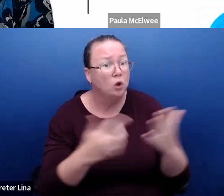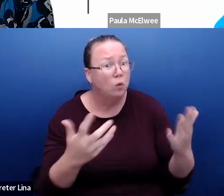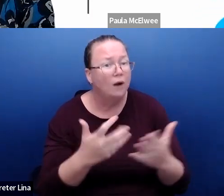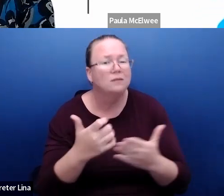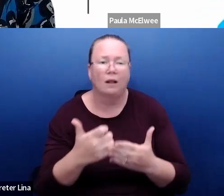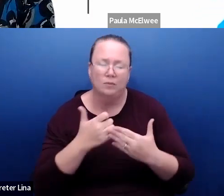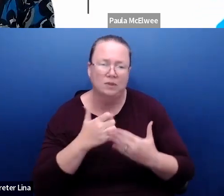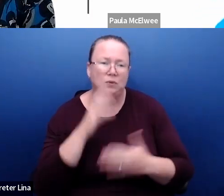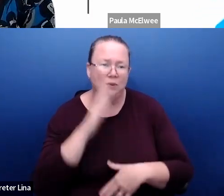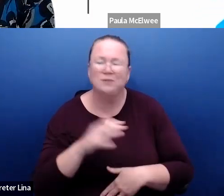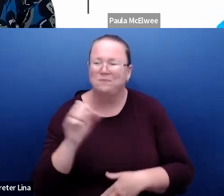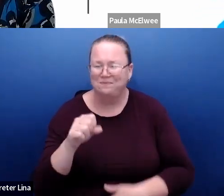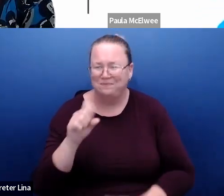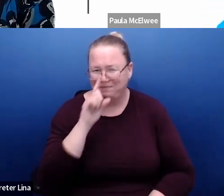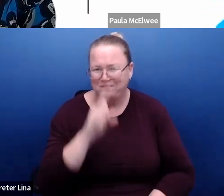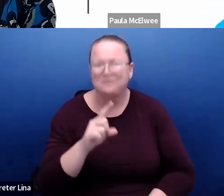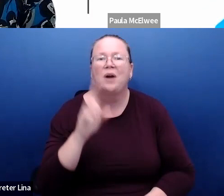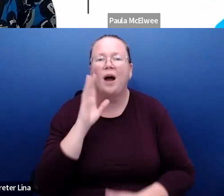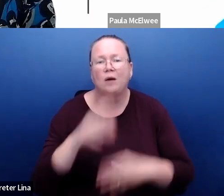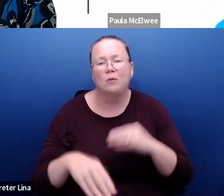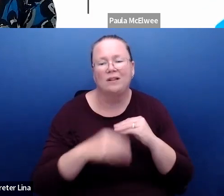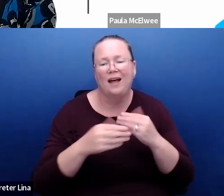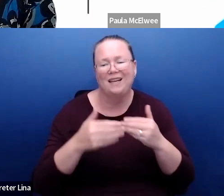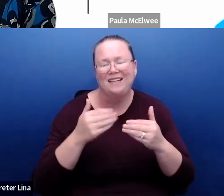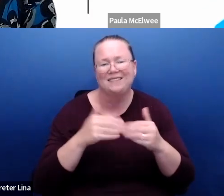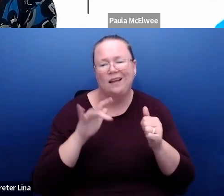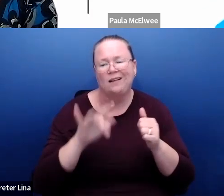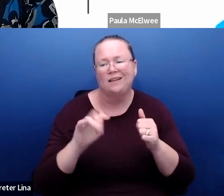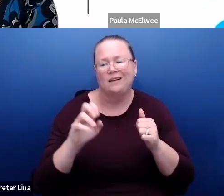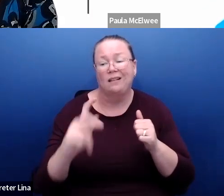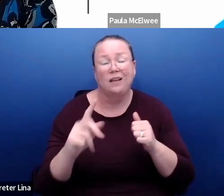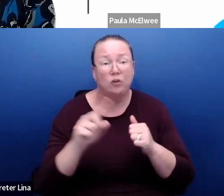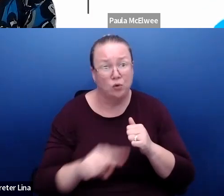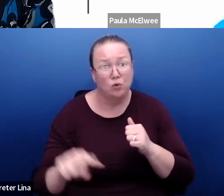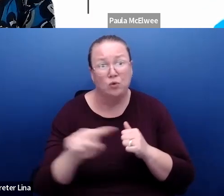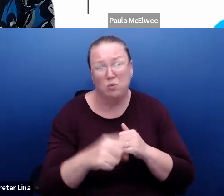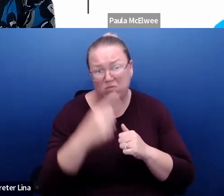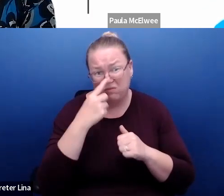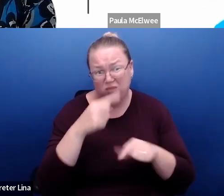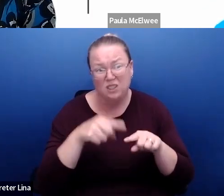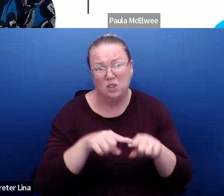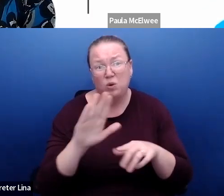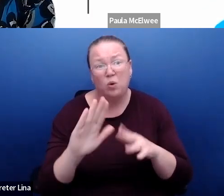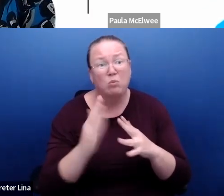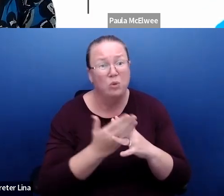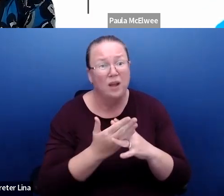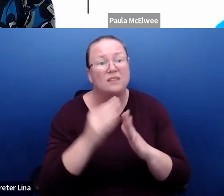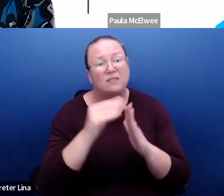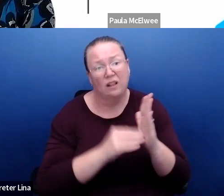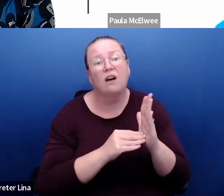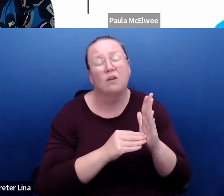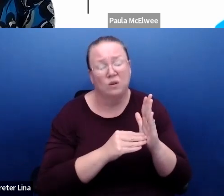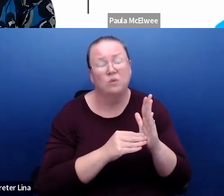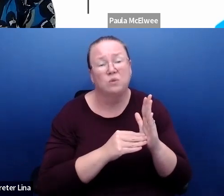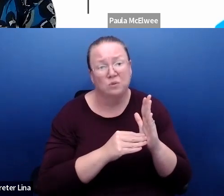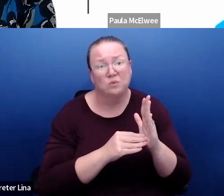helps. Absolutely. I will add a really easy to click link. So if you all, maybe during your break, if you want to fill that out